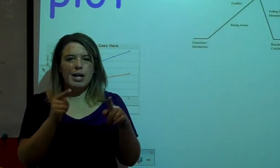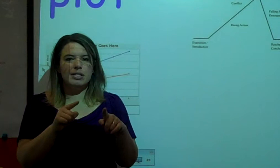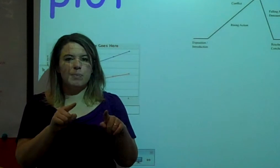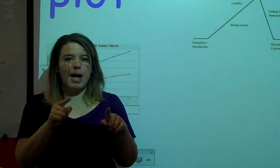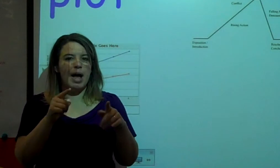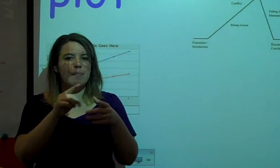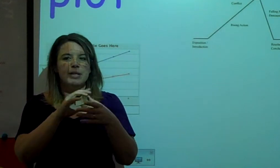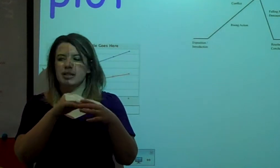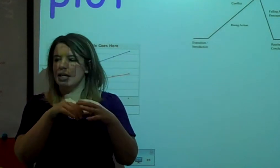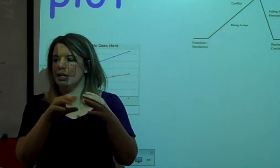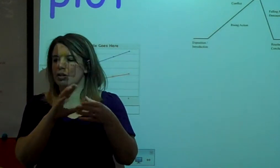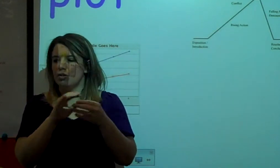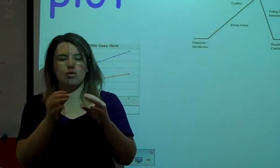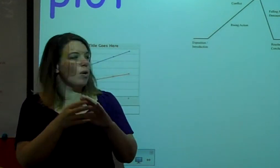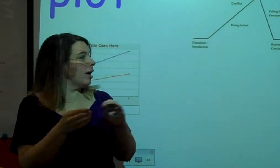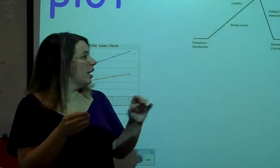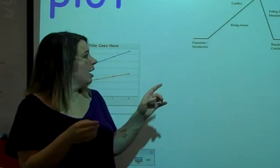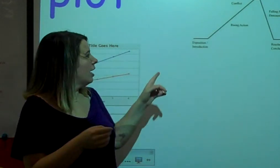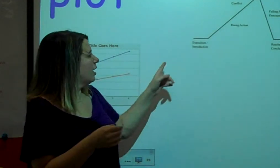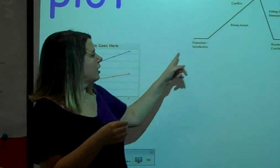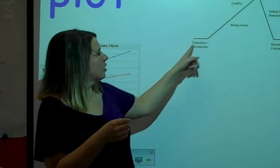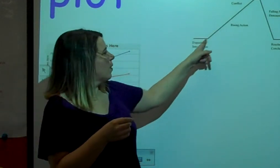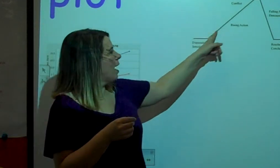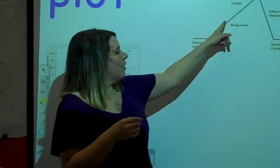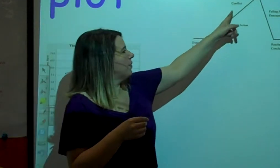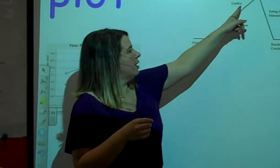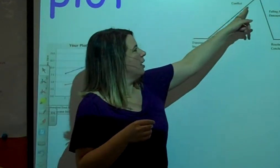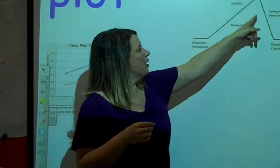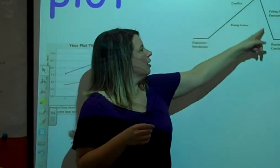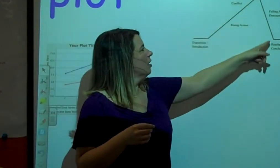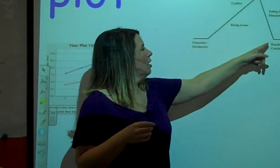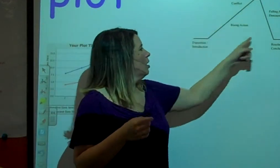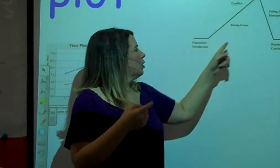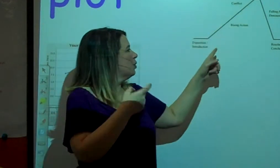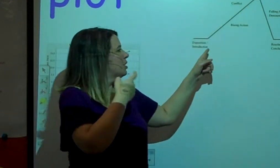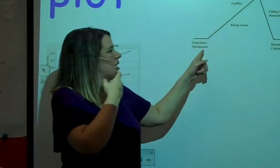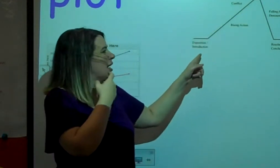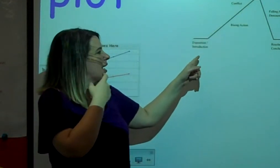It's what happens in the story. And in the graph here, you see